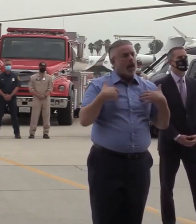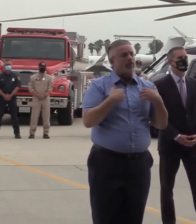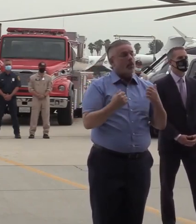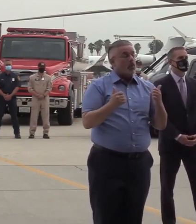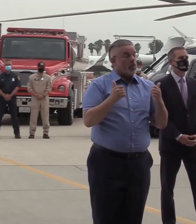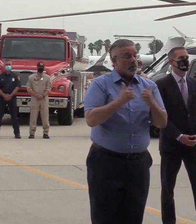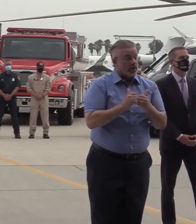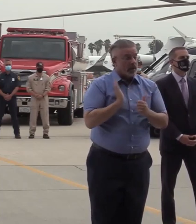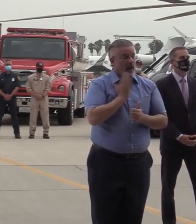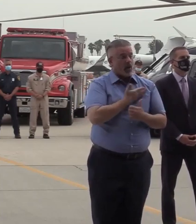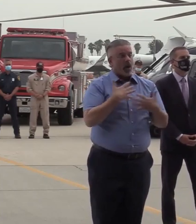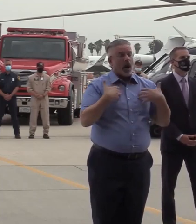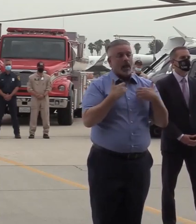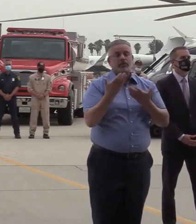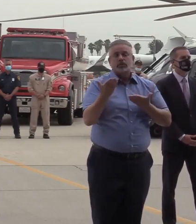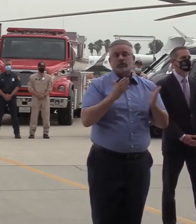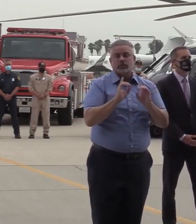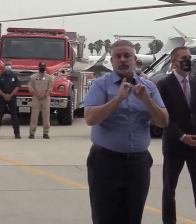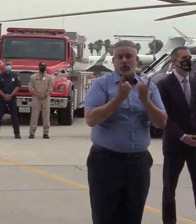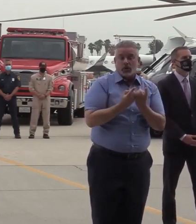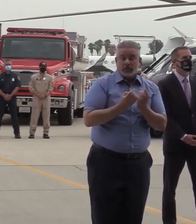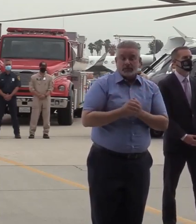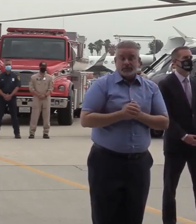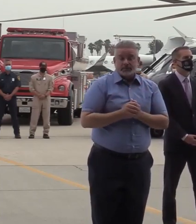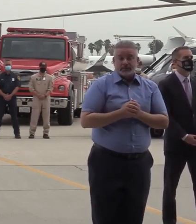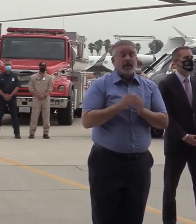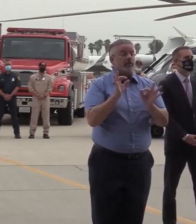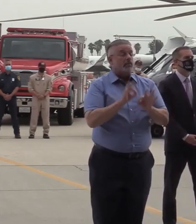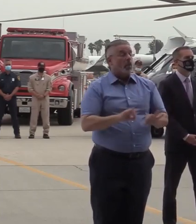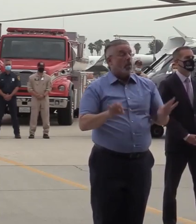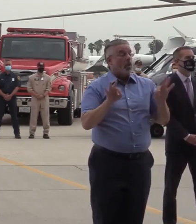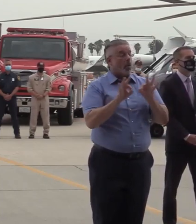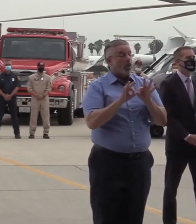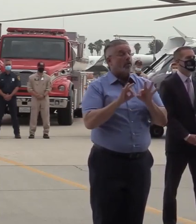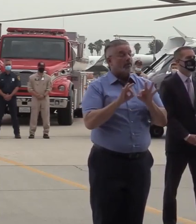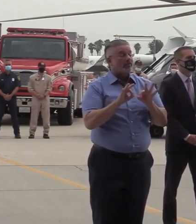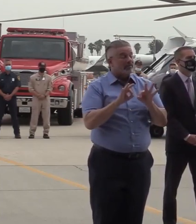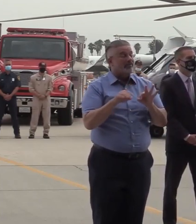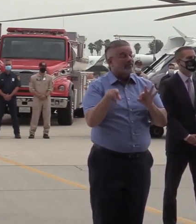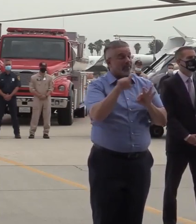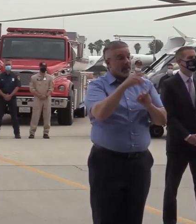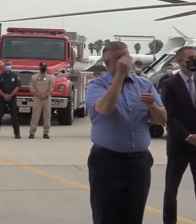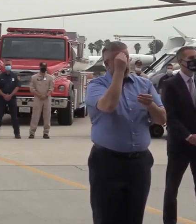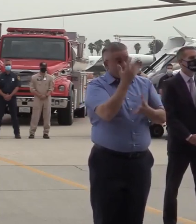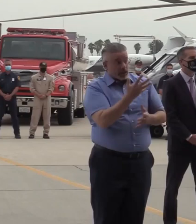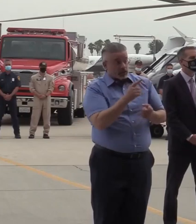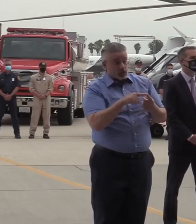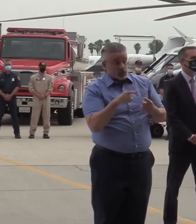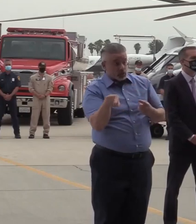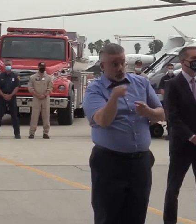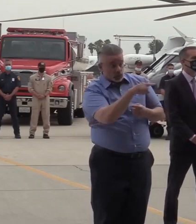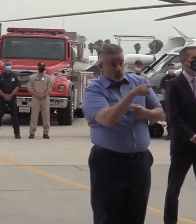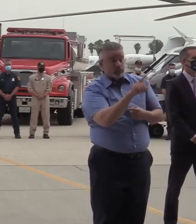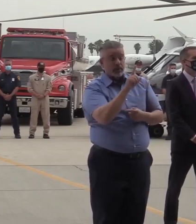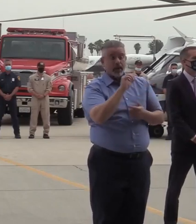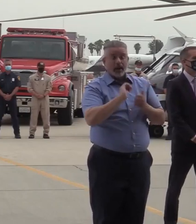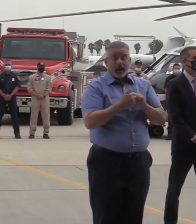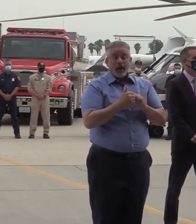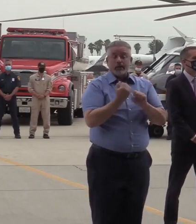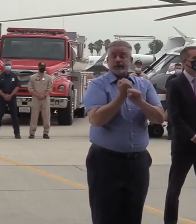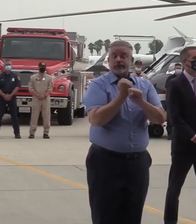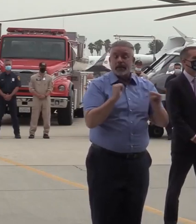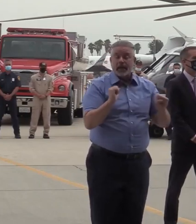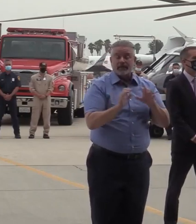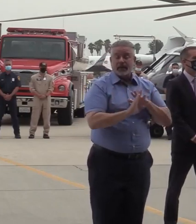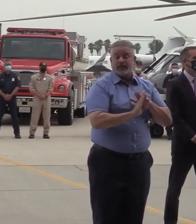with our Animal Services Department, because it's important for us to be able to get the information to you and how to